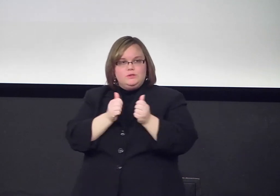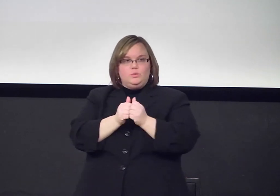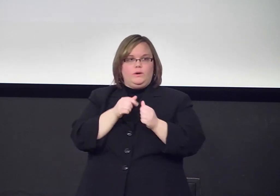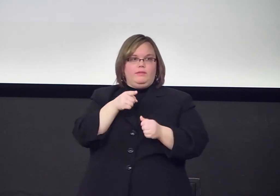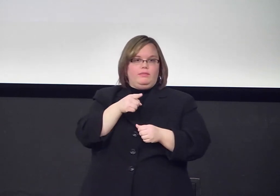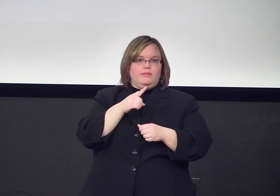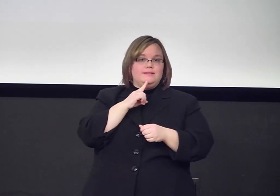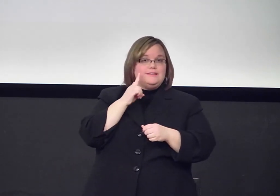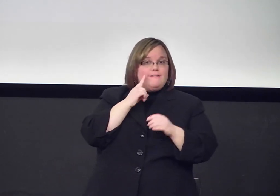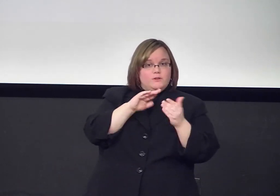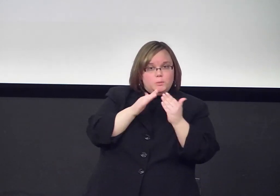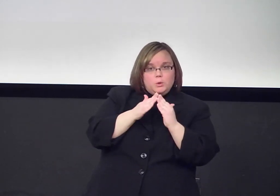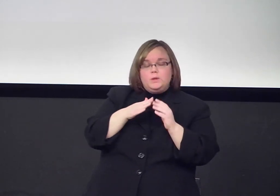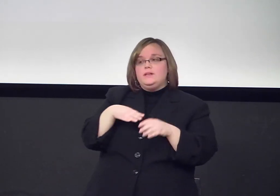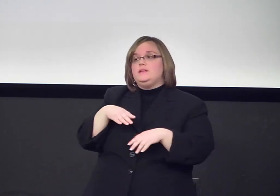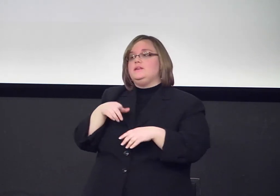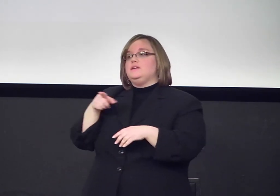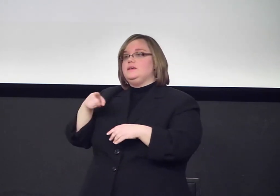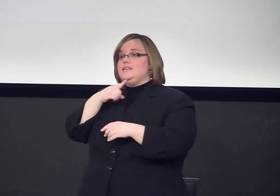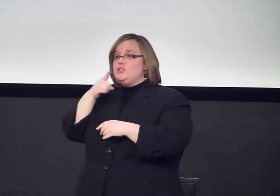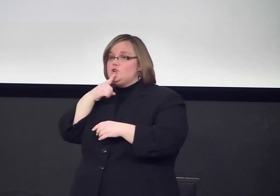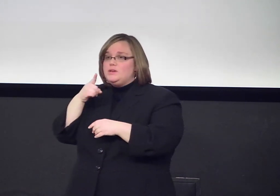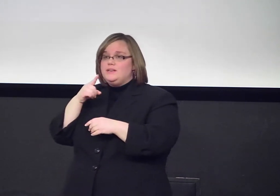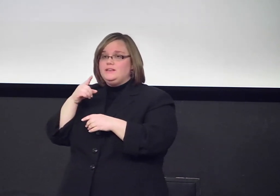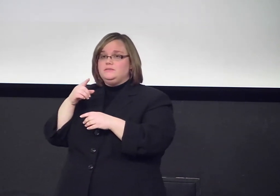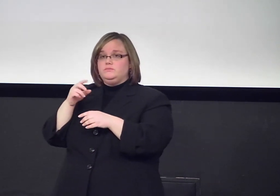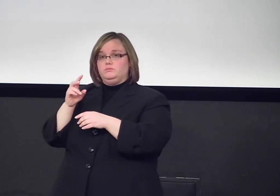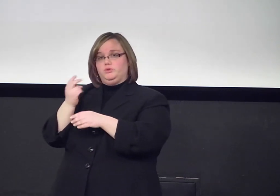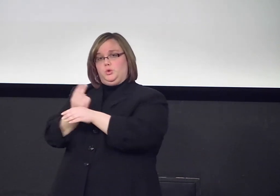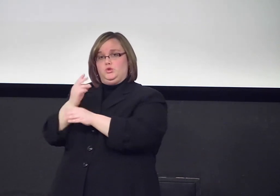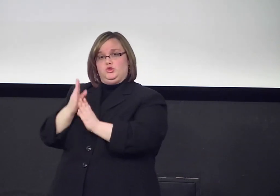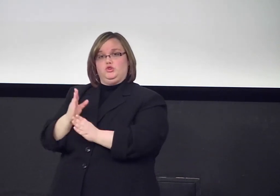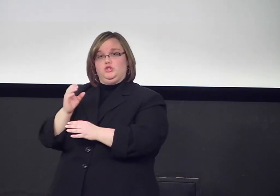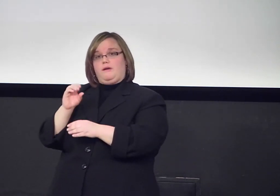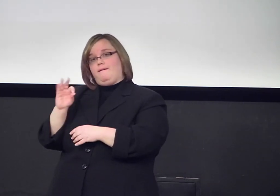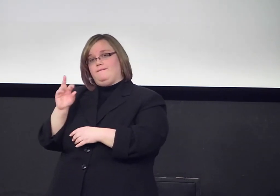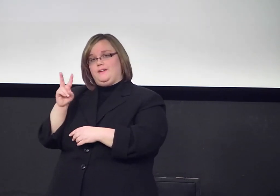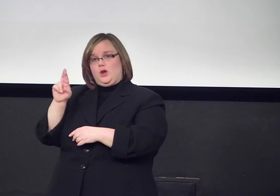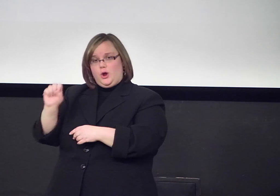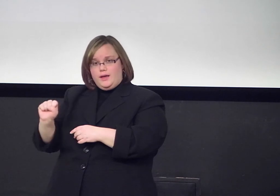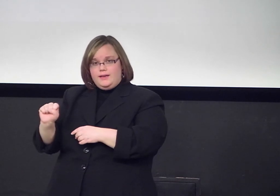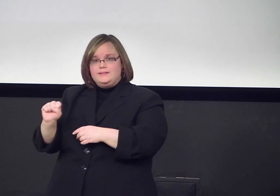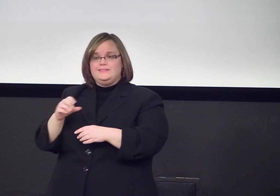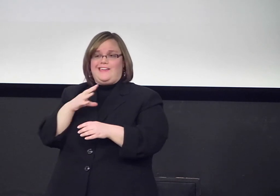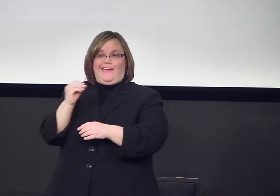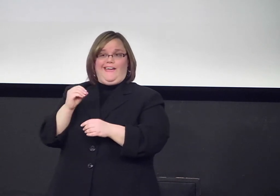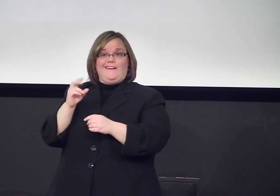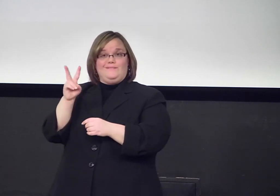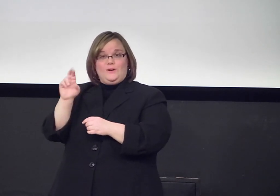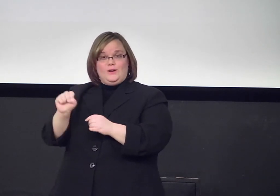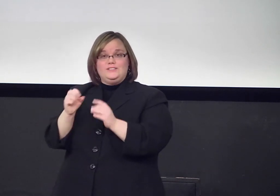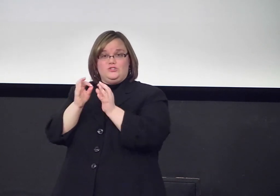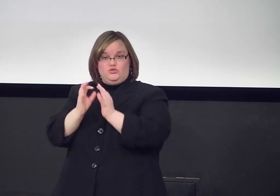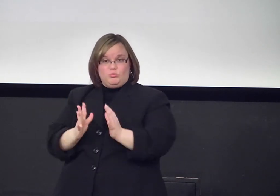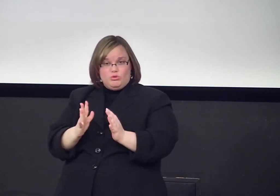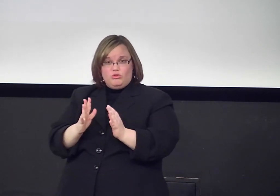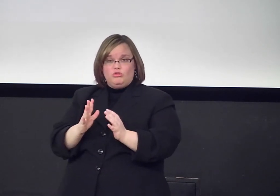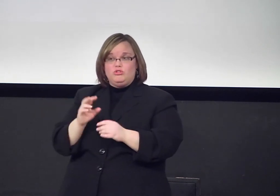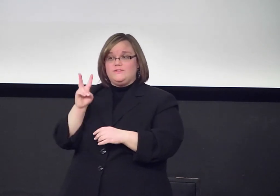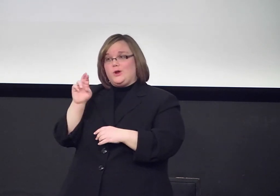users? And so I think having more interaction with the deaf community and hearing users of VRS, as well as